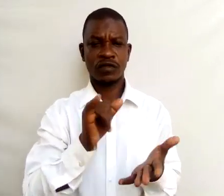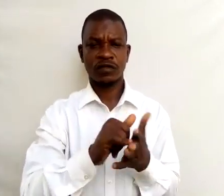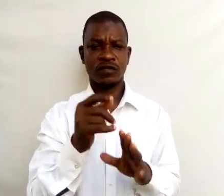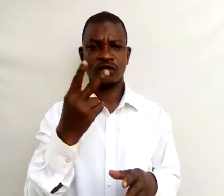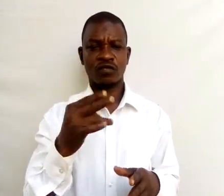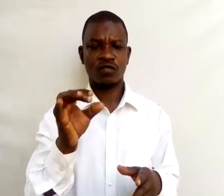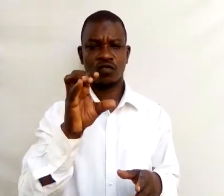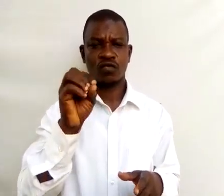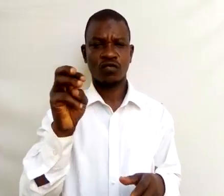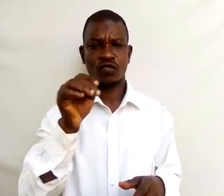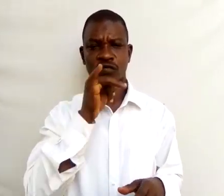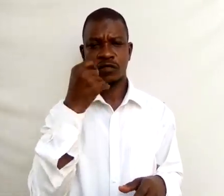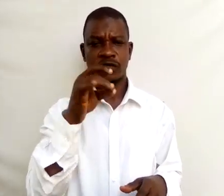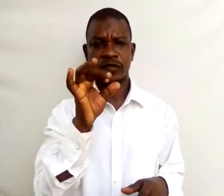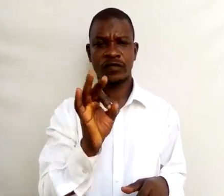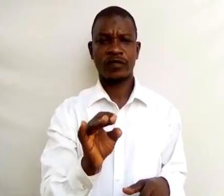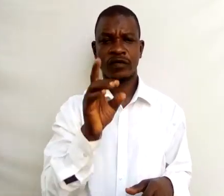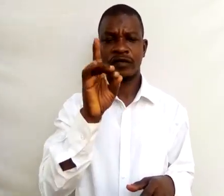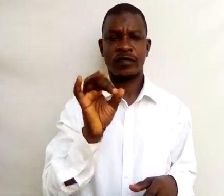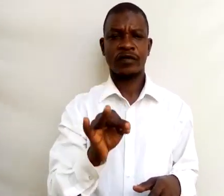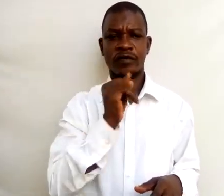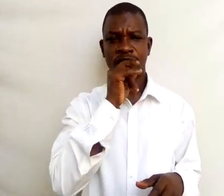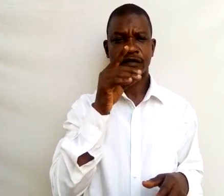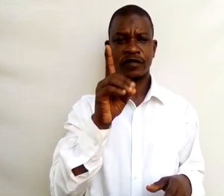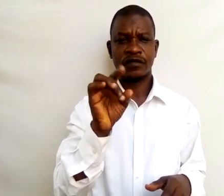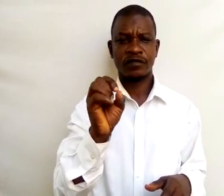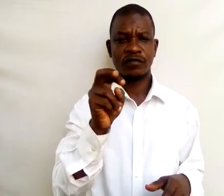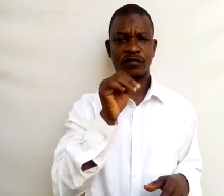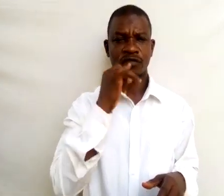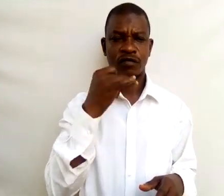F is the domain of G.